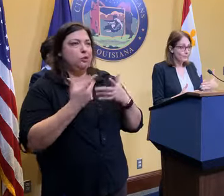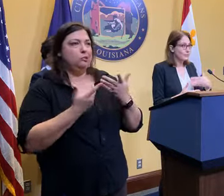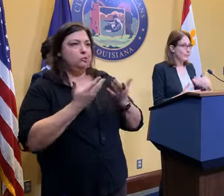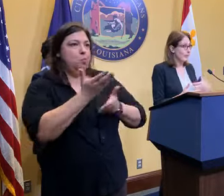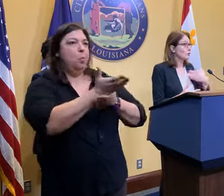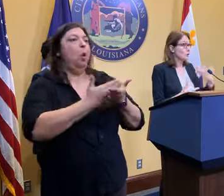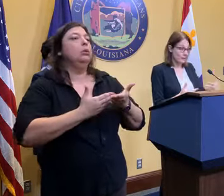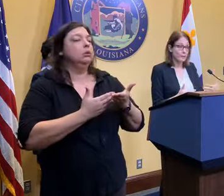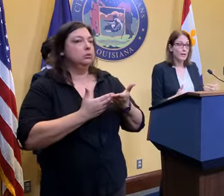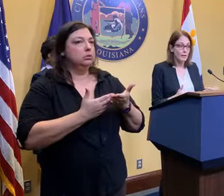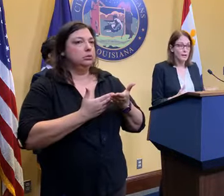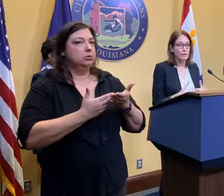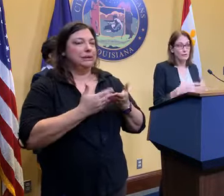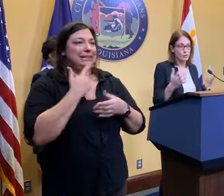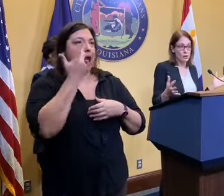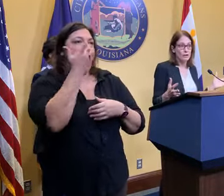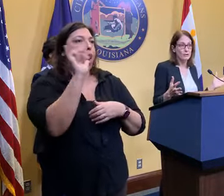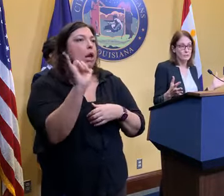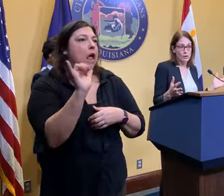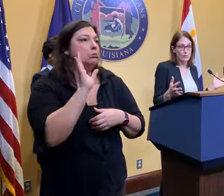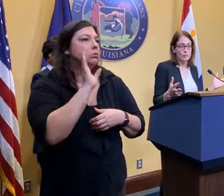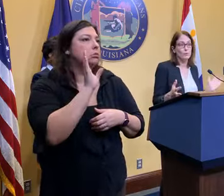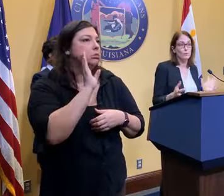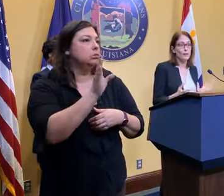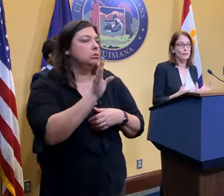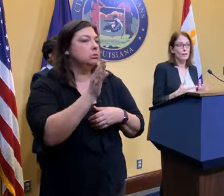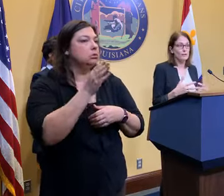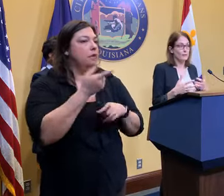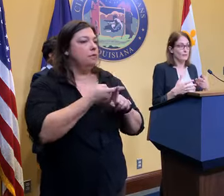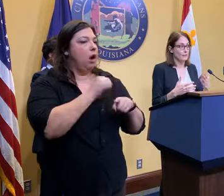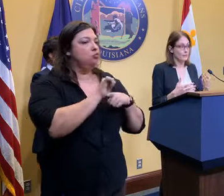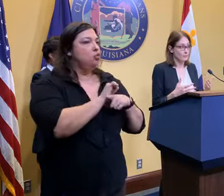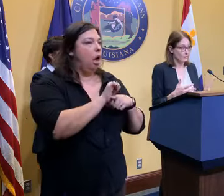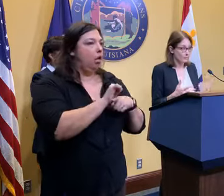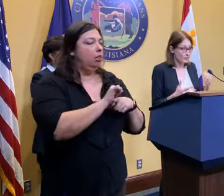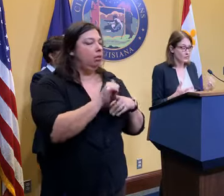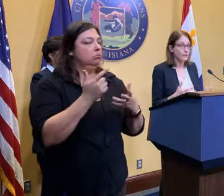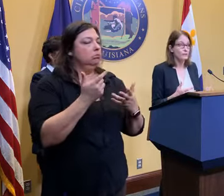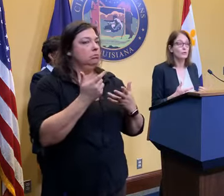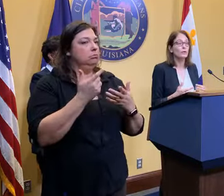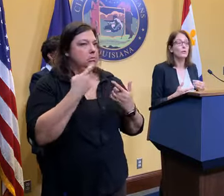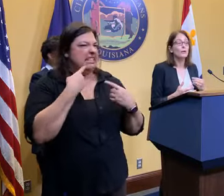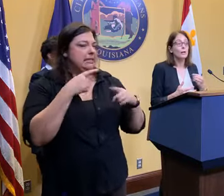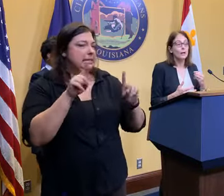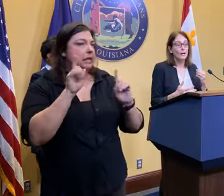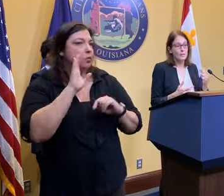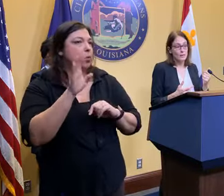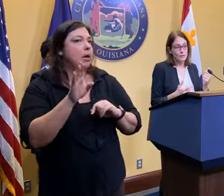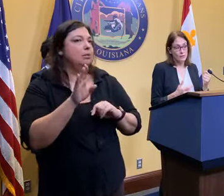step to say it looks like in the trial that we've been running that it's successful.